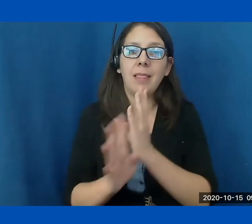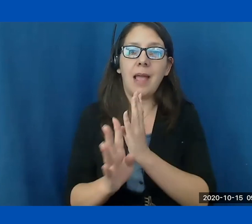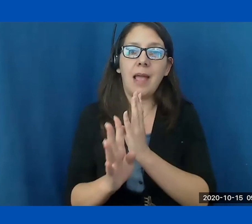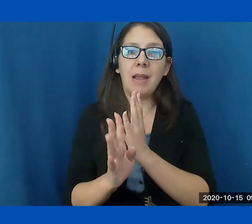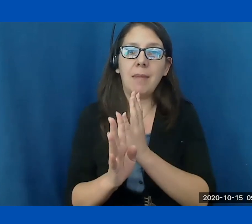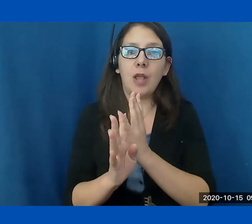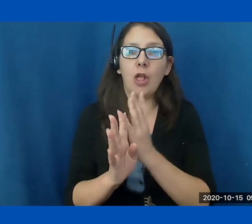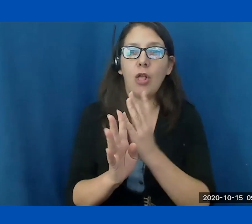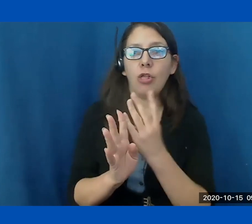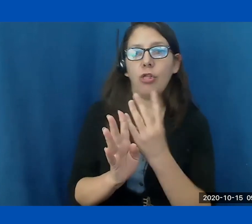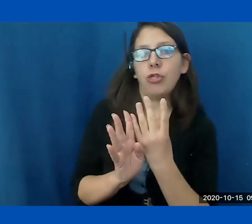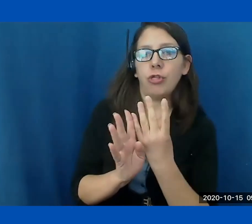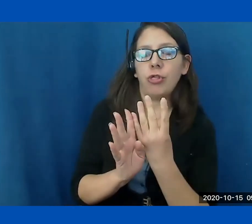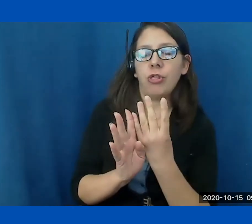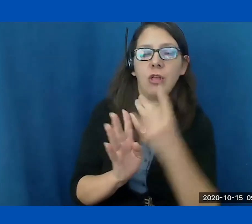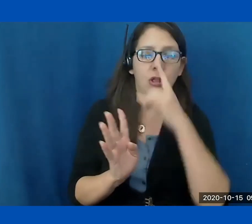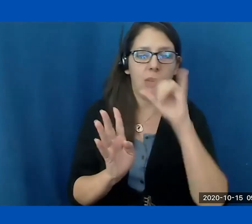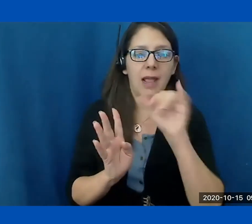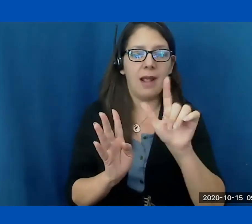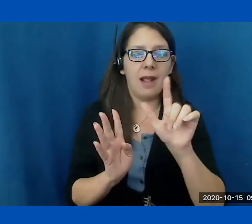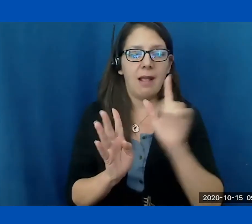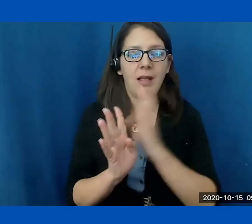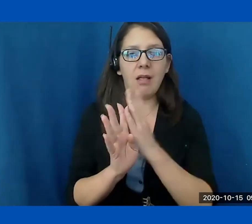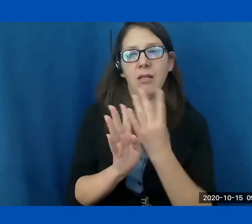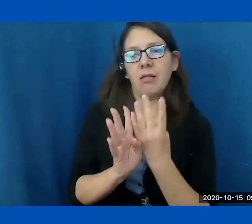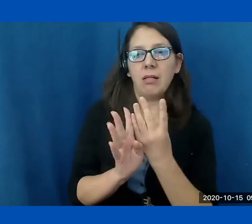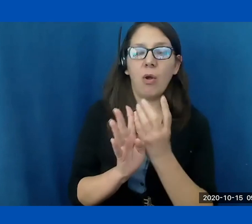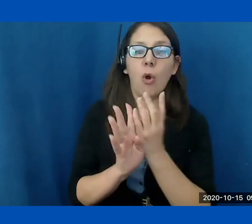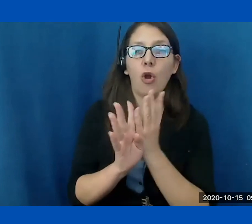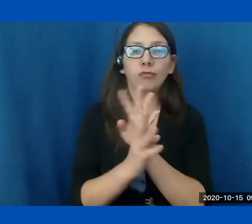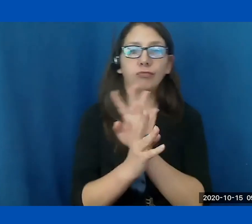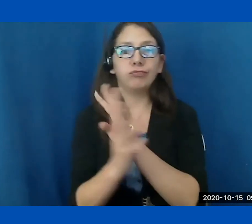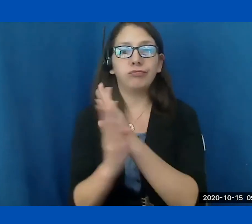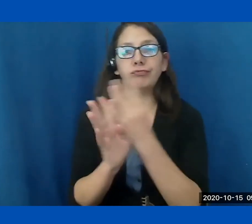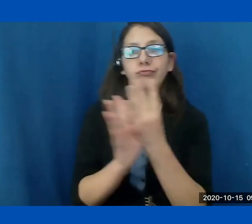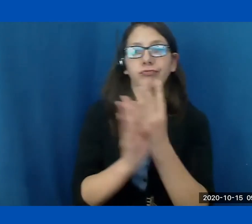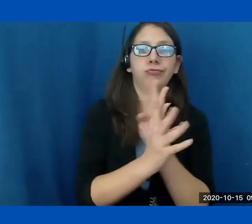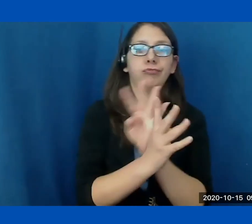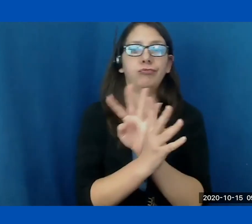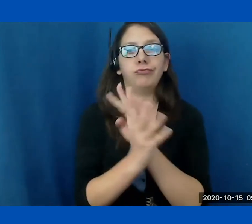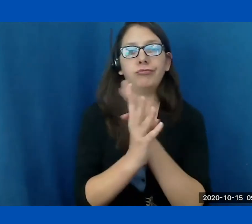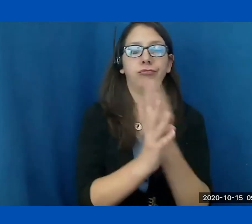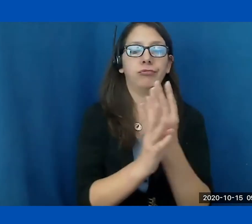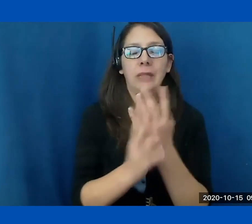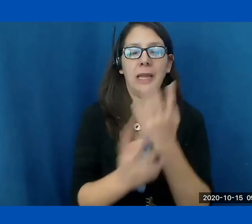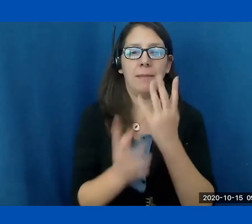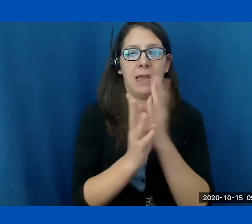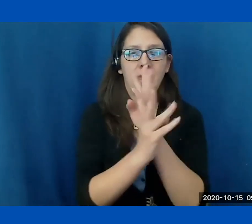L, or kind of like a snake, a S back and forth. But it's